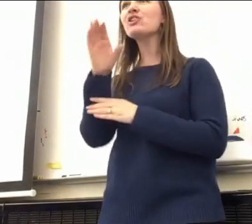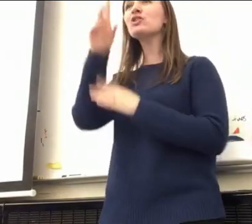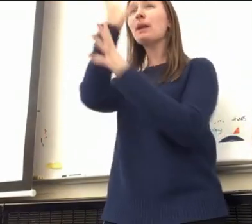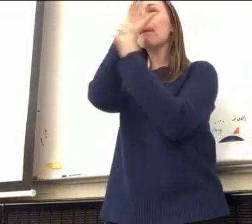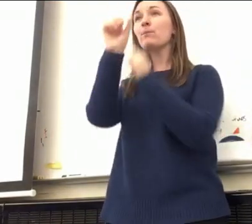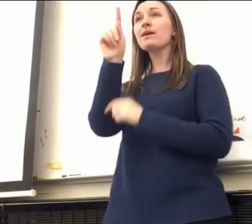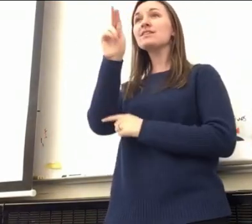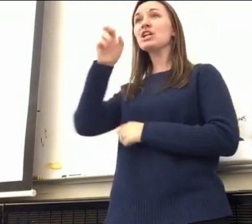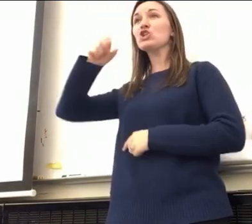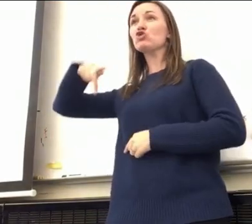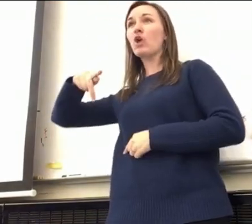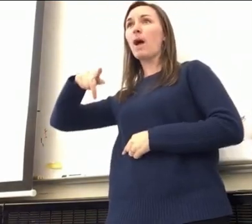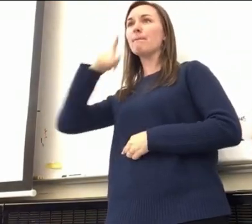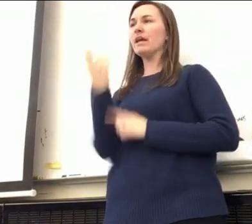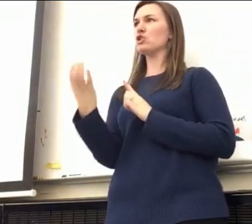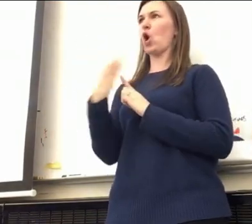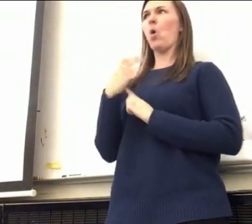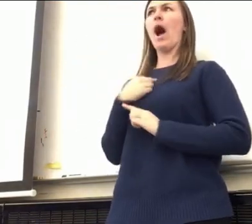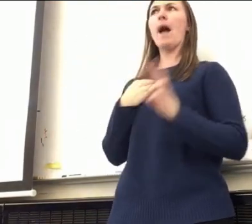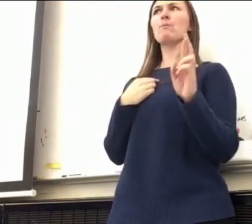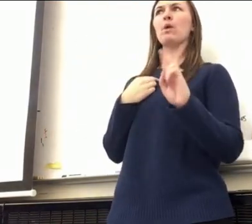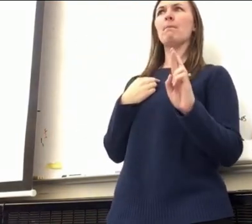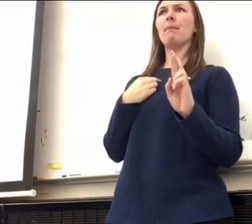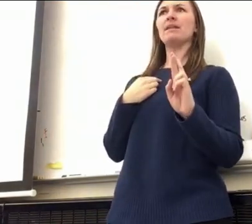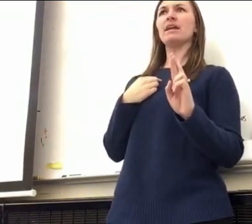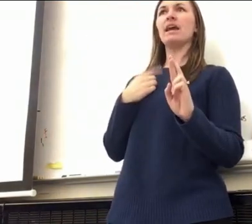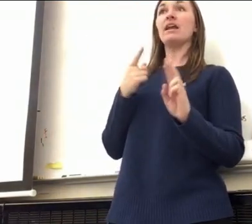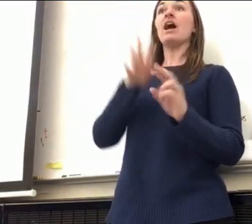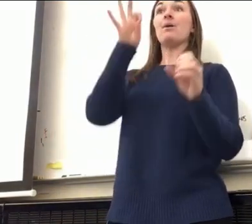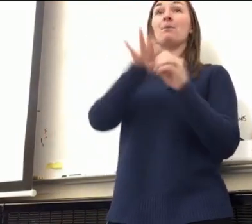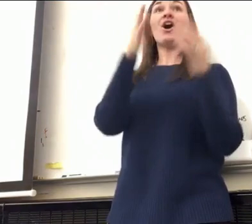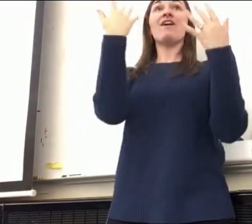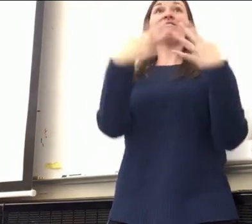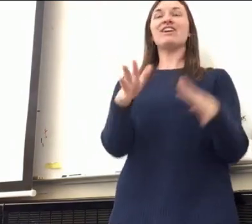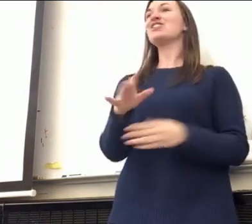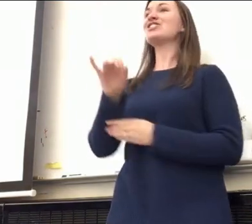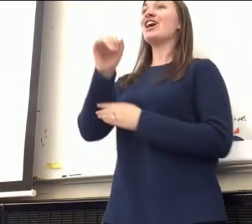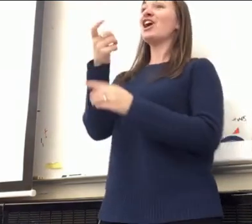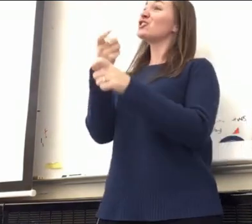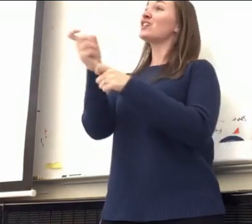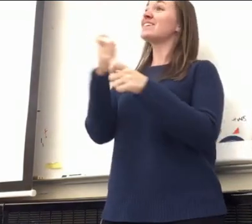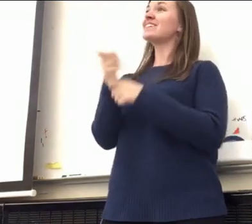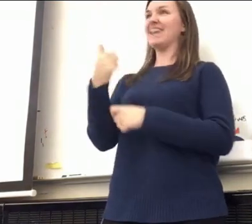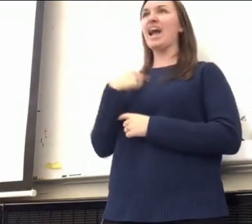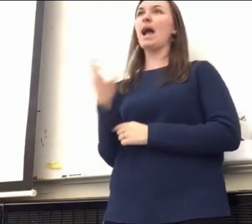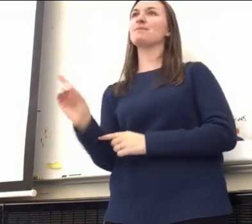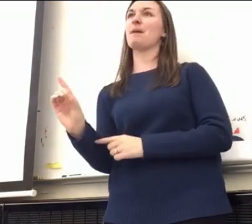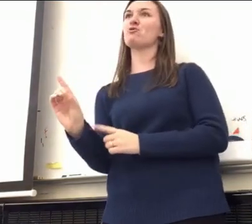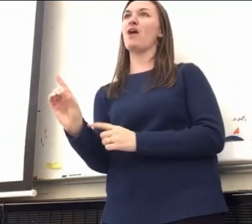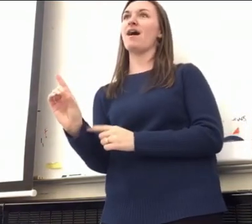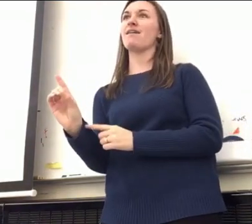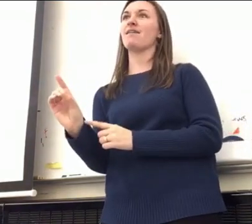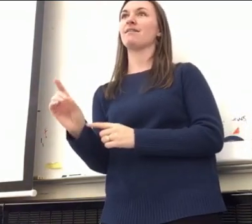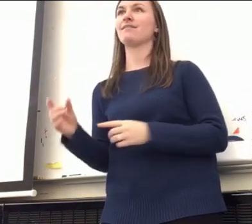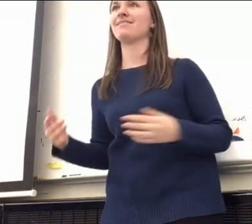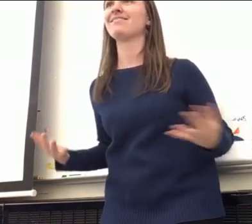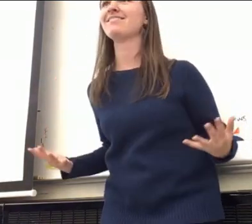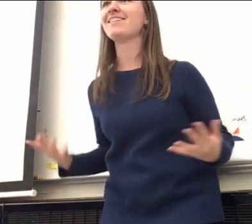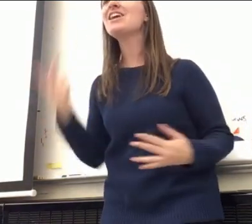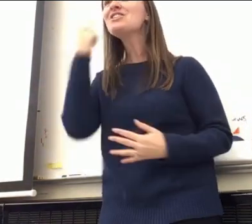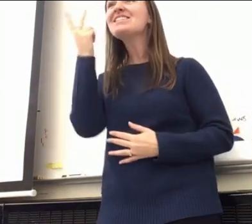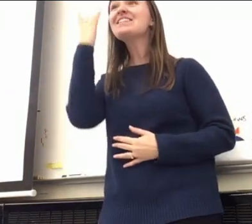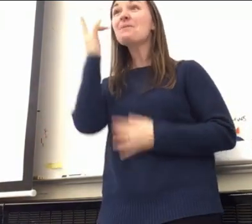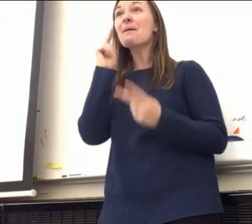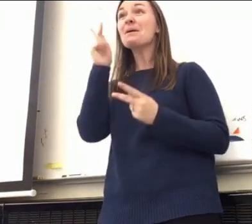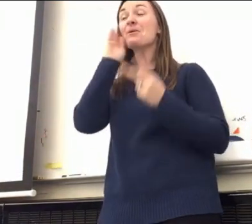very first day in his inaugural address, he says, JK, I'm a Democrat and I love Hillary Clinton. Do you guys see why some people might